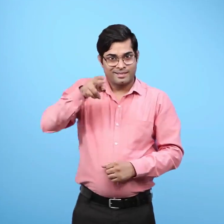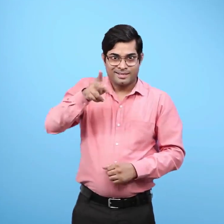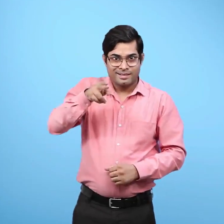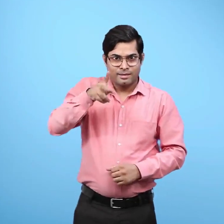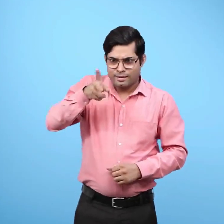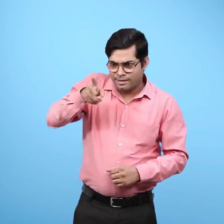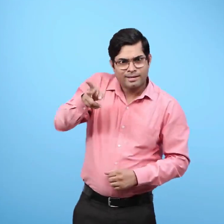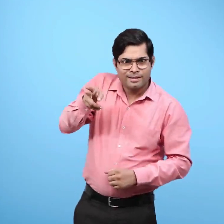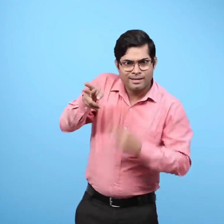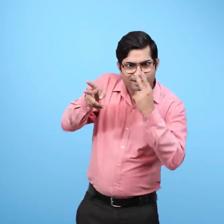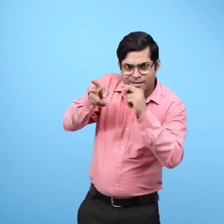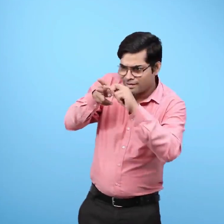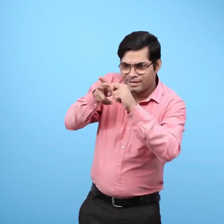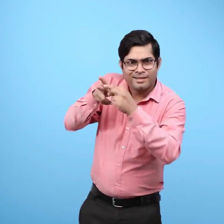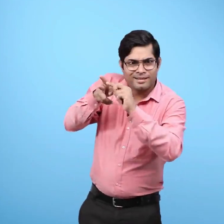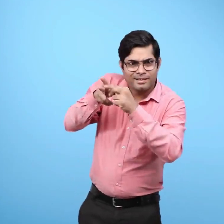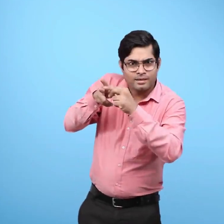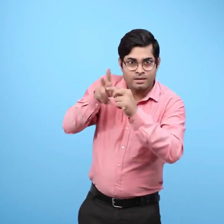And the corresponding answer is already filled in.